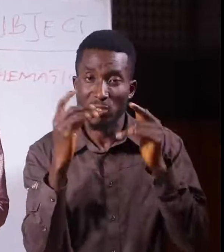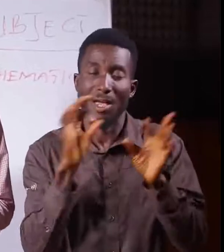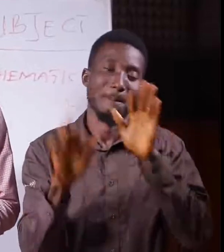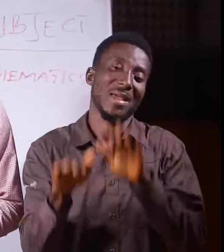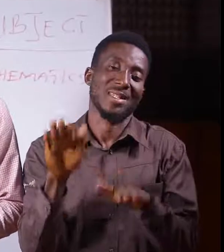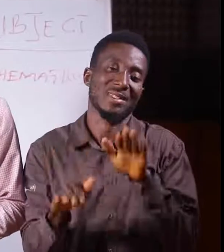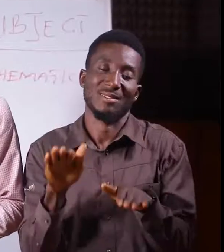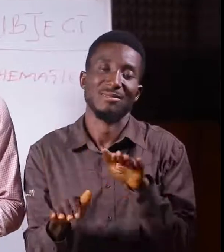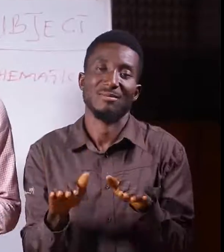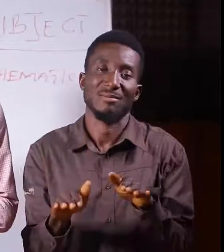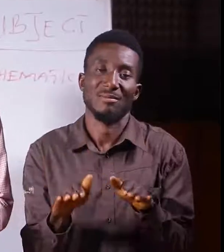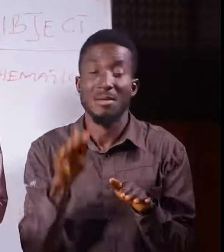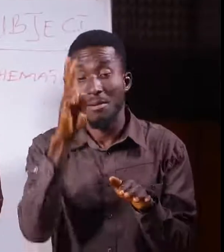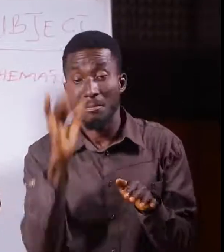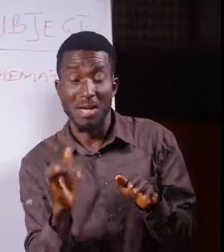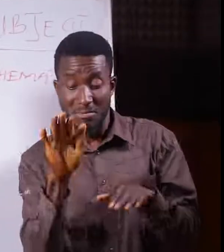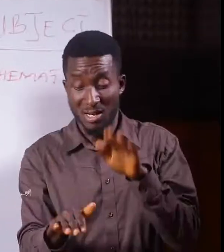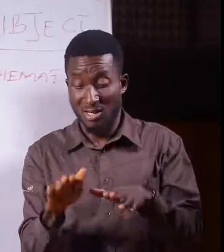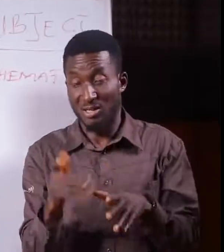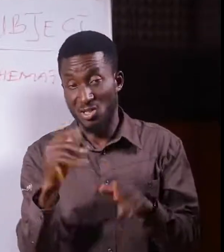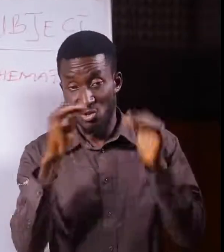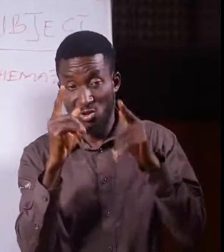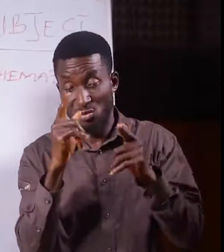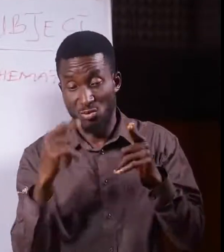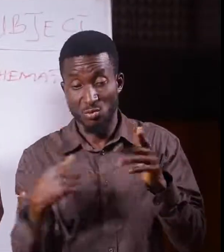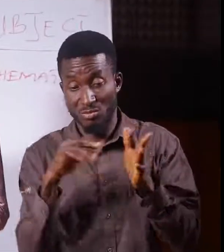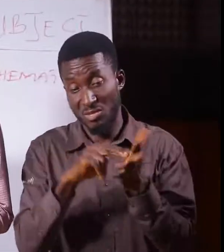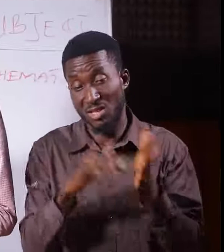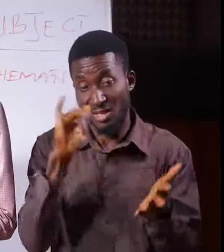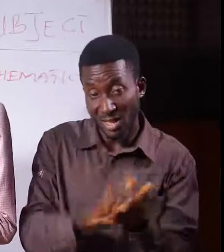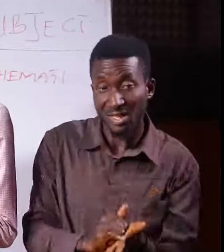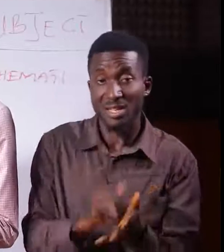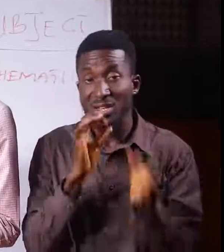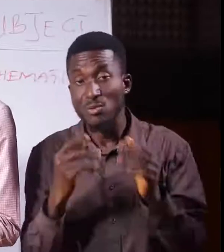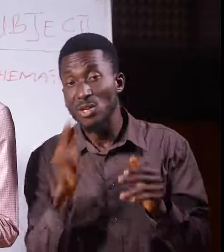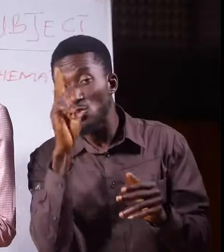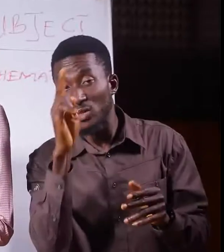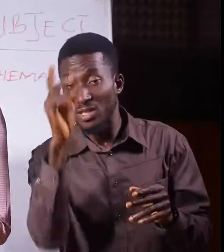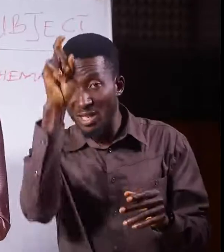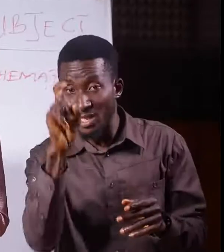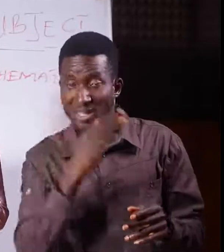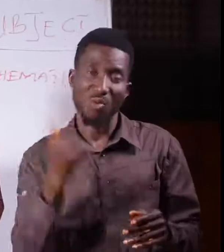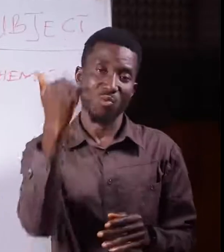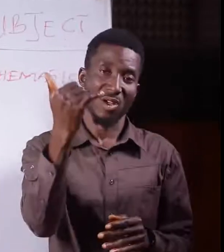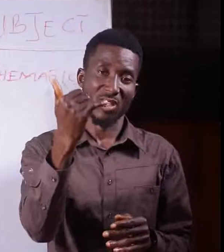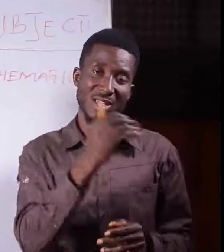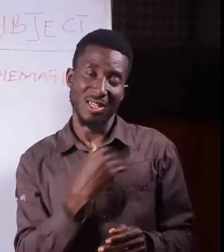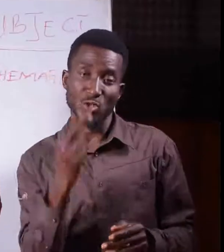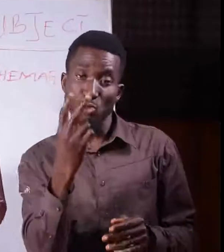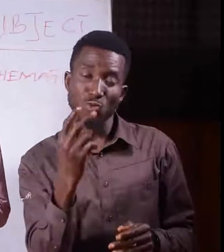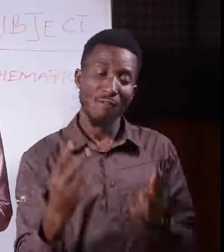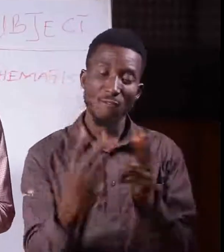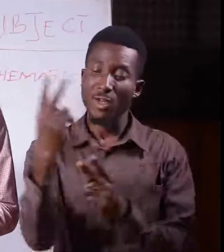balanced. By balancing the equation, we simply means if we are using x and y as the two